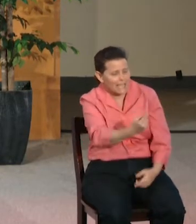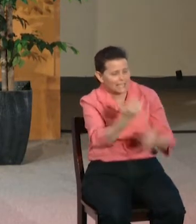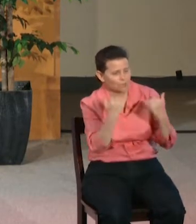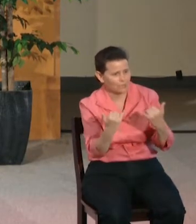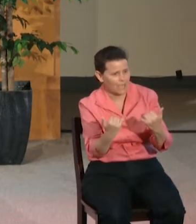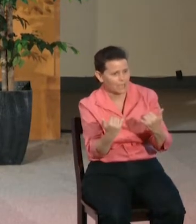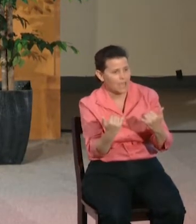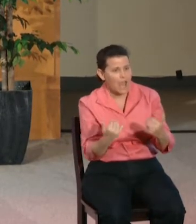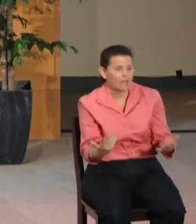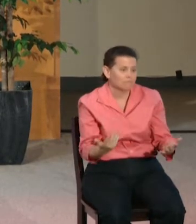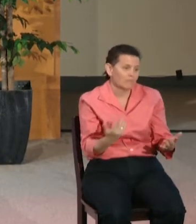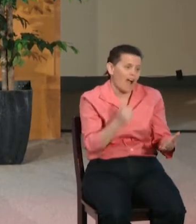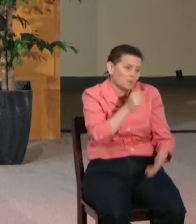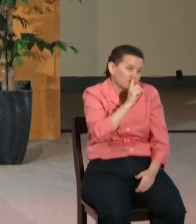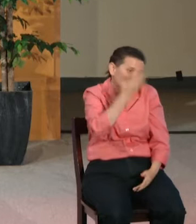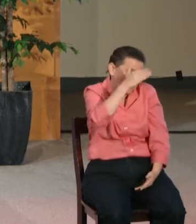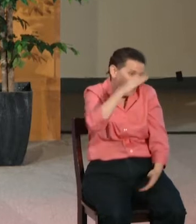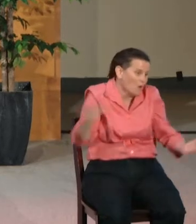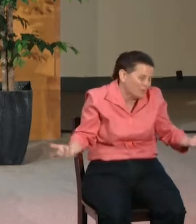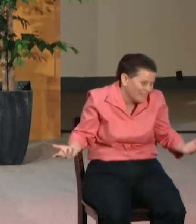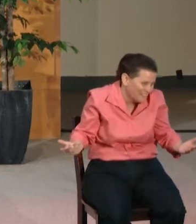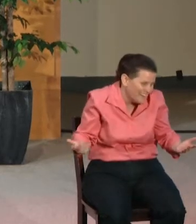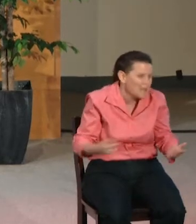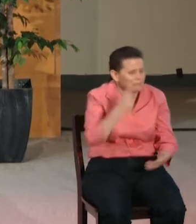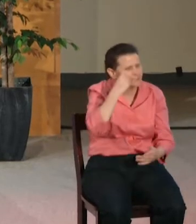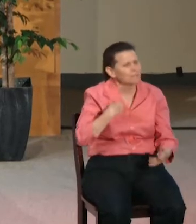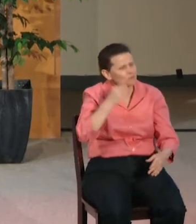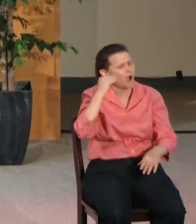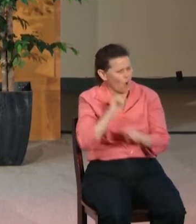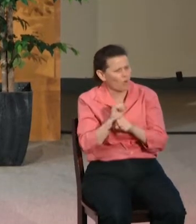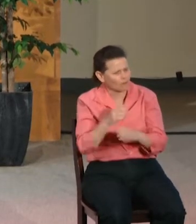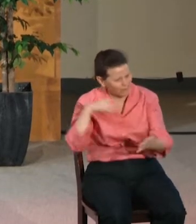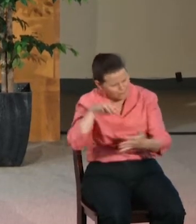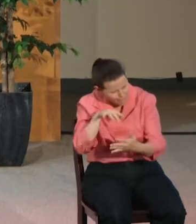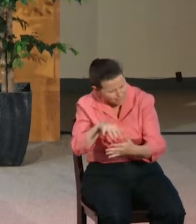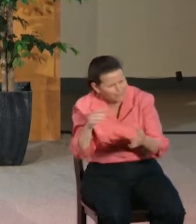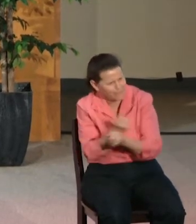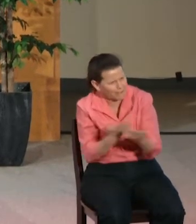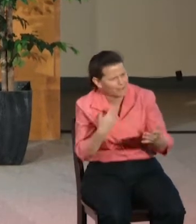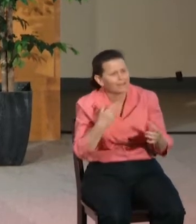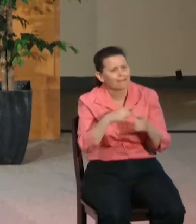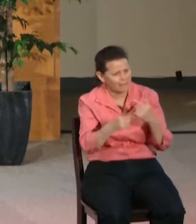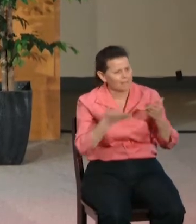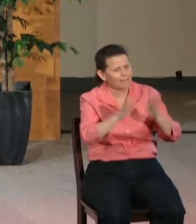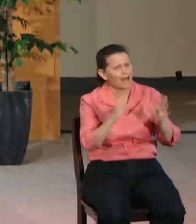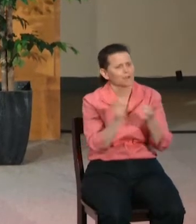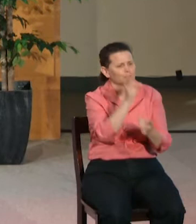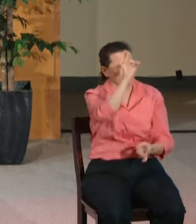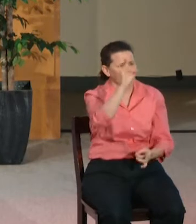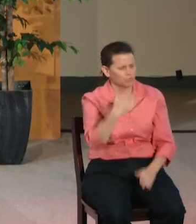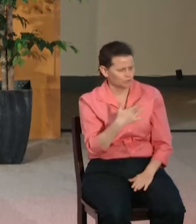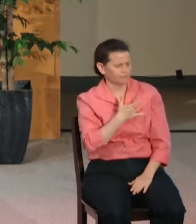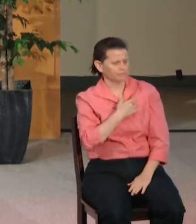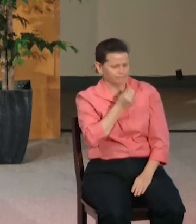and then you hope just to open yourself up to spirit when it comes time to speak and allow whatever needs to come through and trust that what